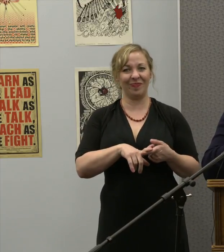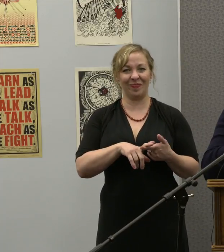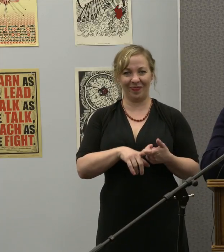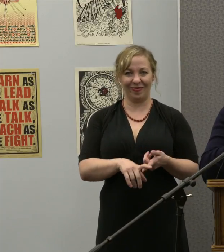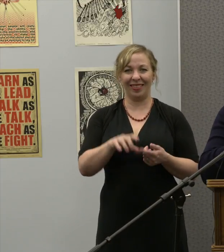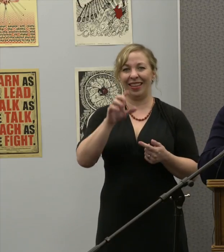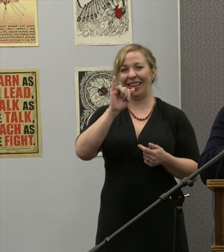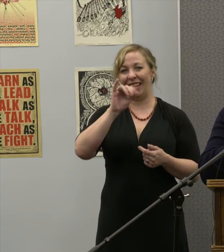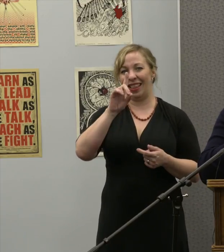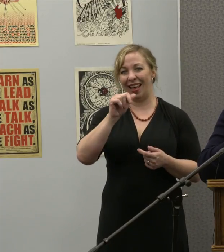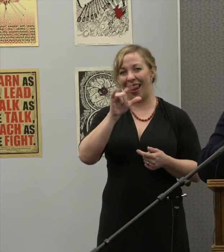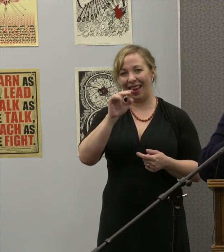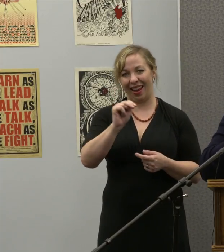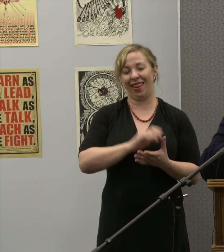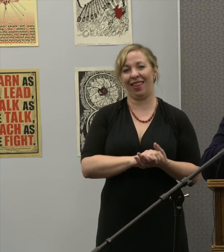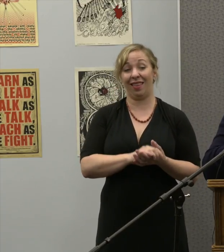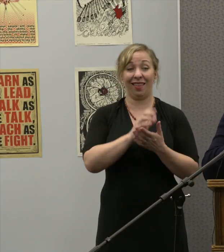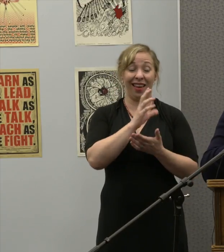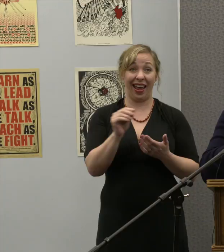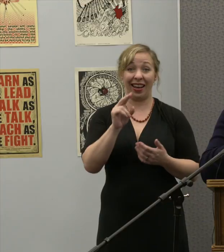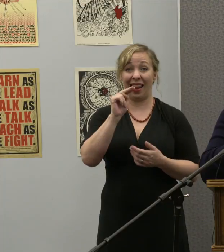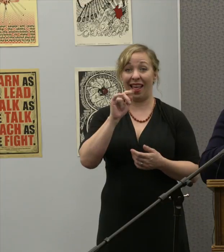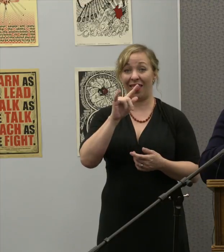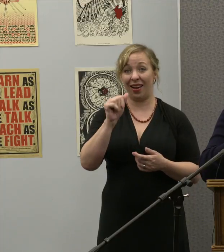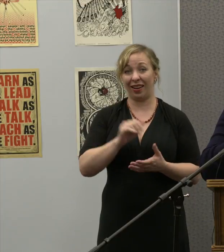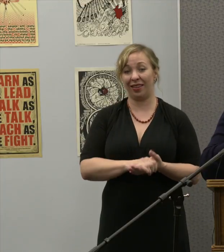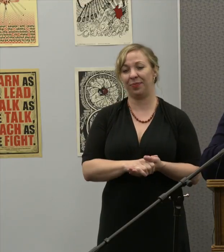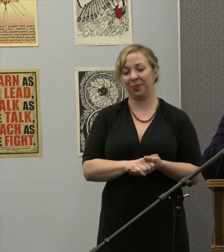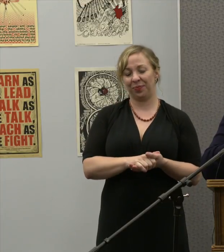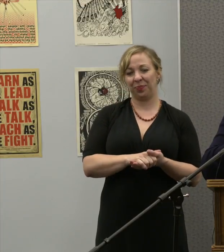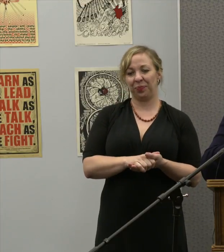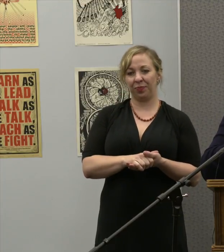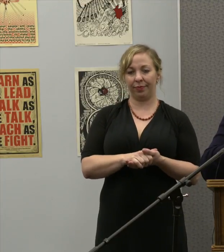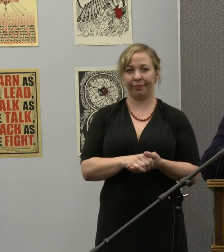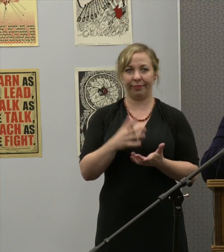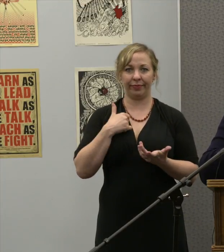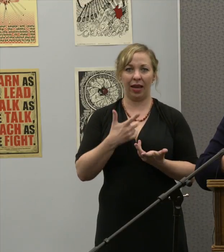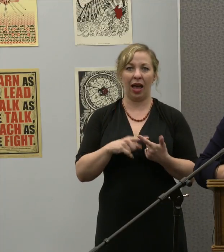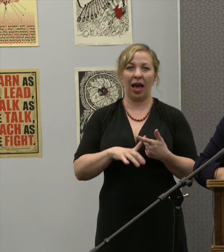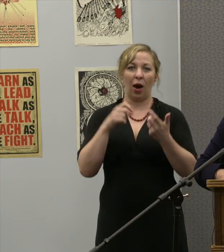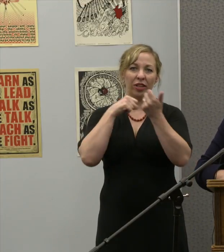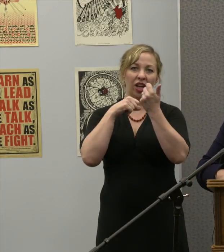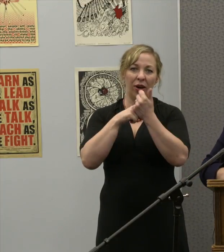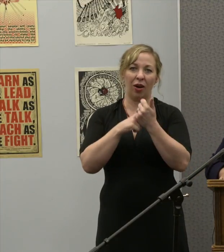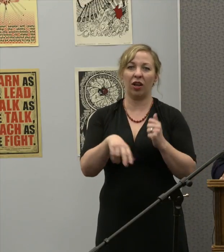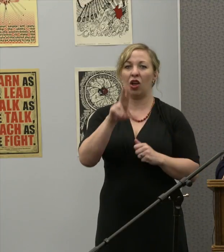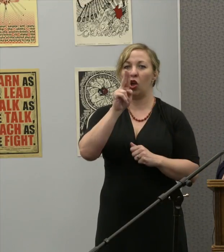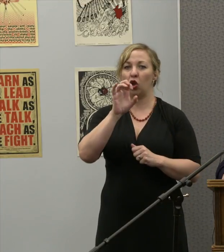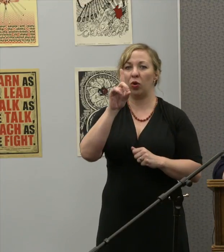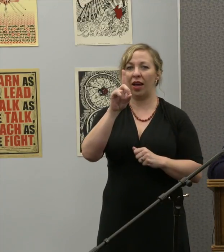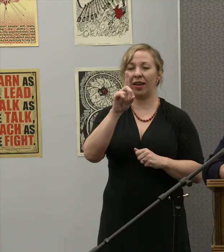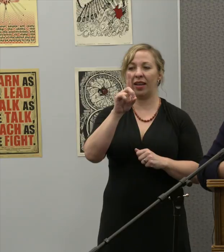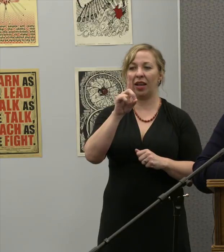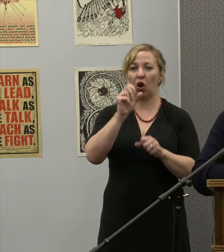and Idaline and Natalia. I want to shout out United Workers because that's